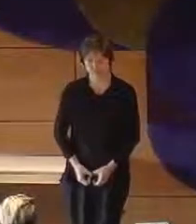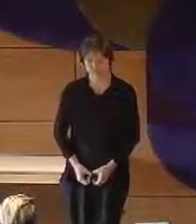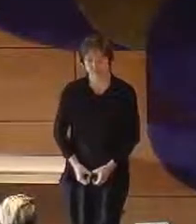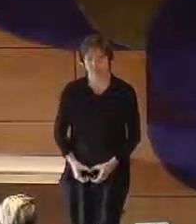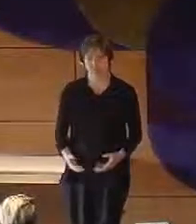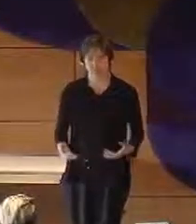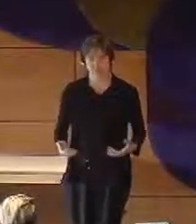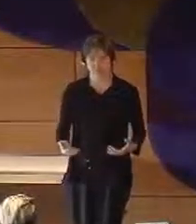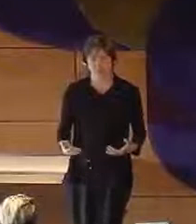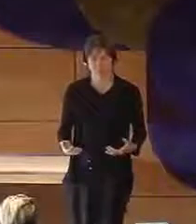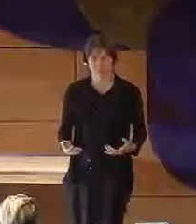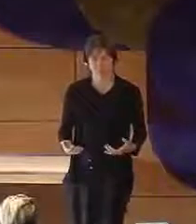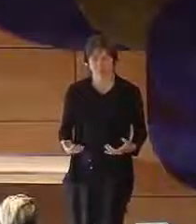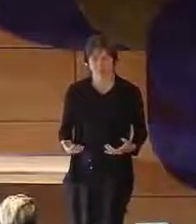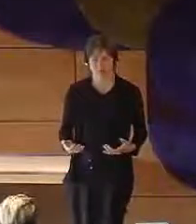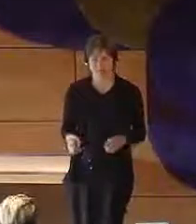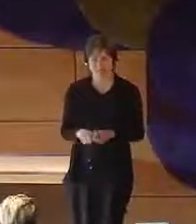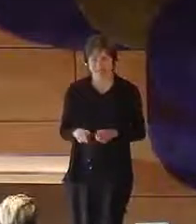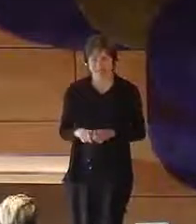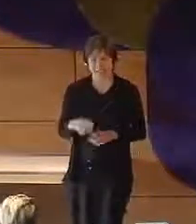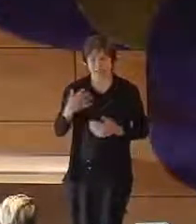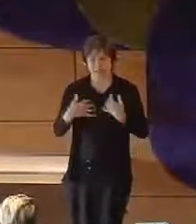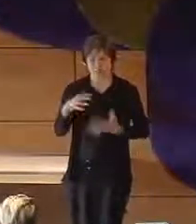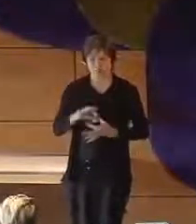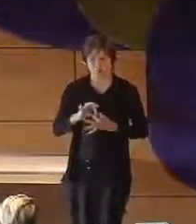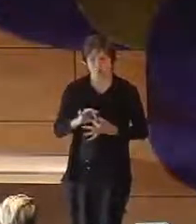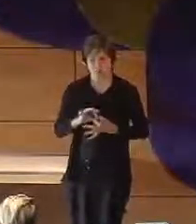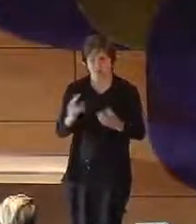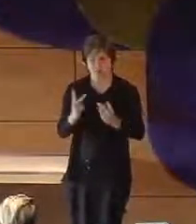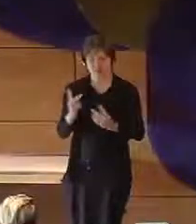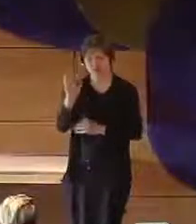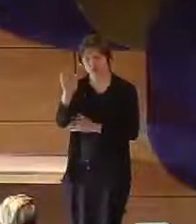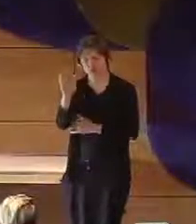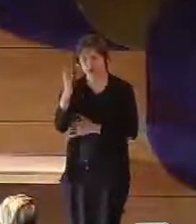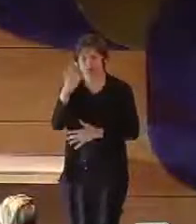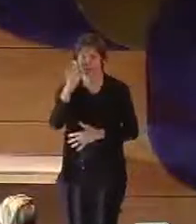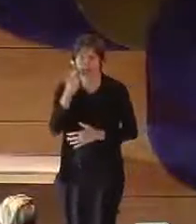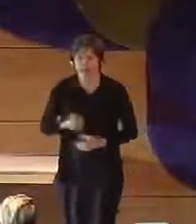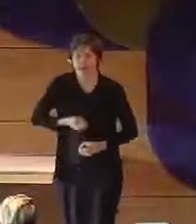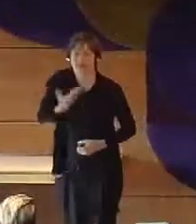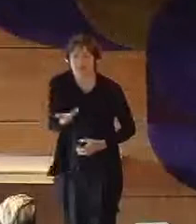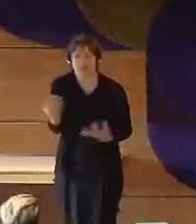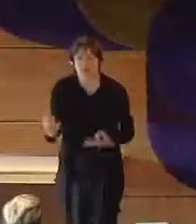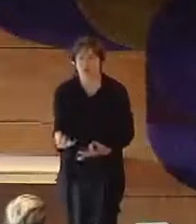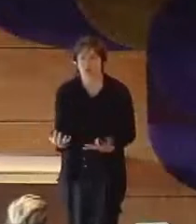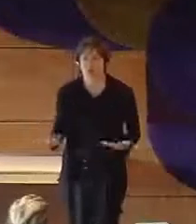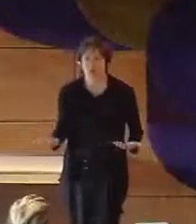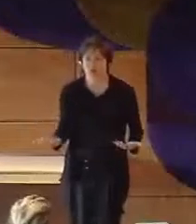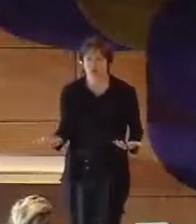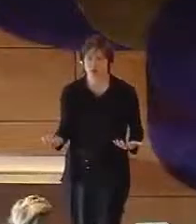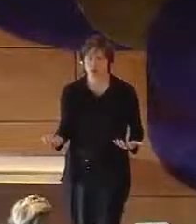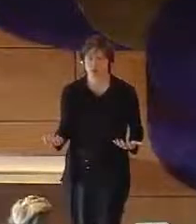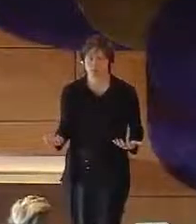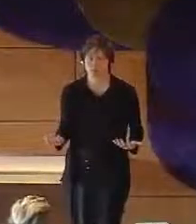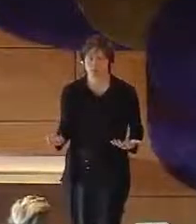hormones that put you into puberty. So if you have a son who's required assistance with having their testicles brought down